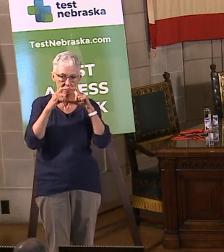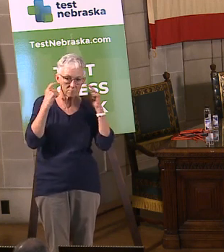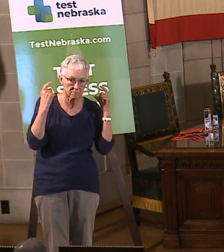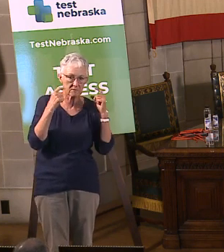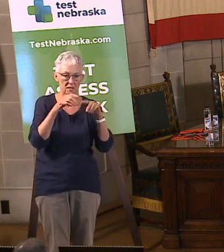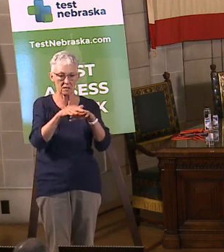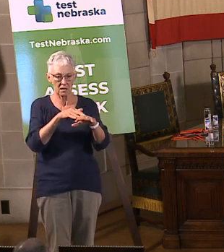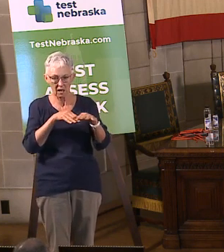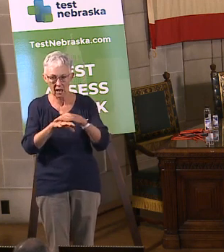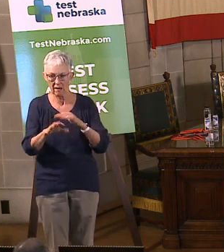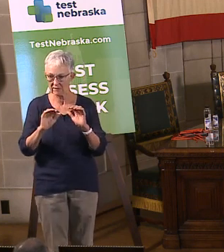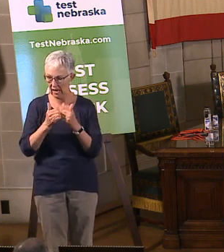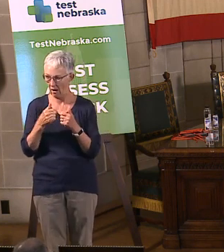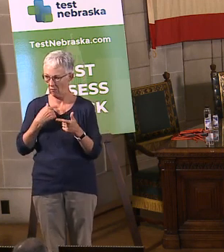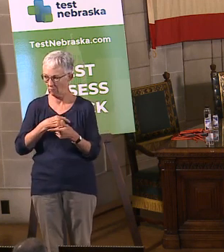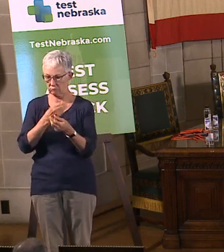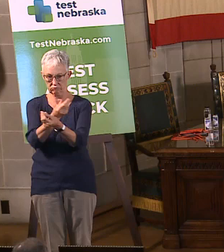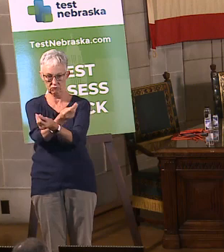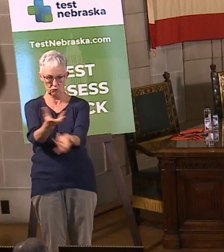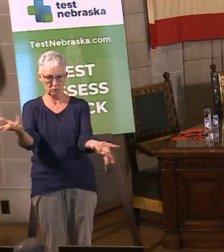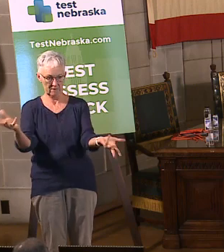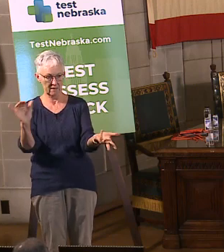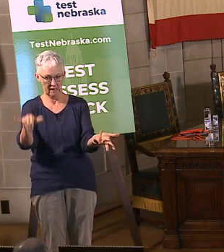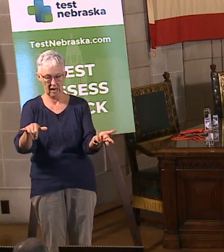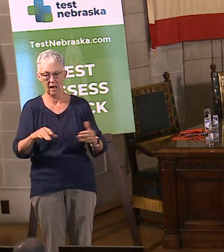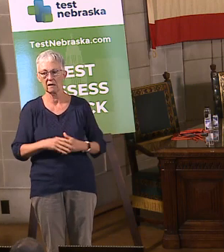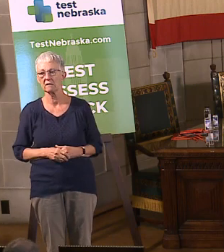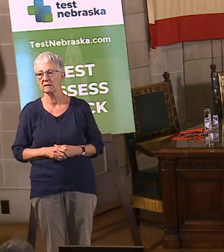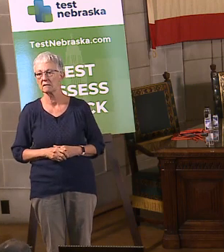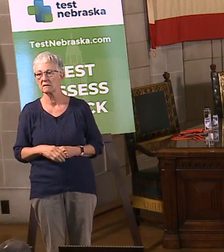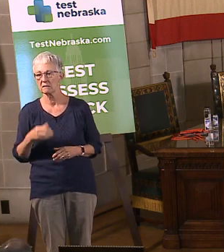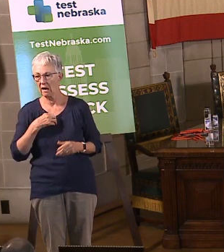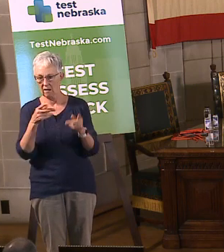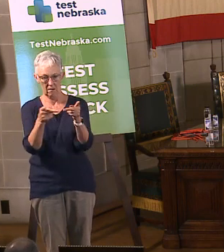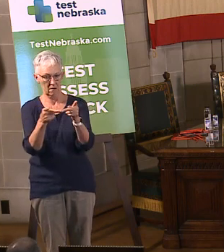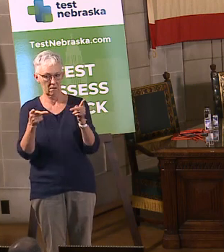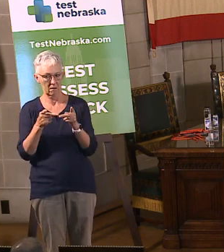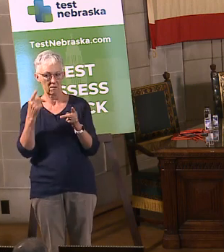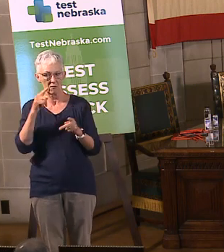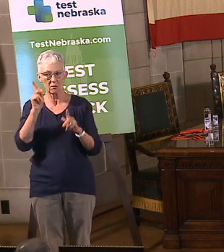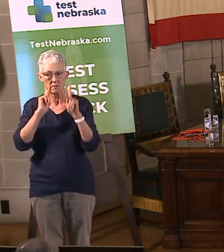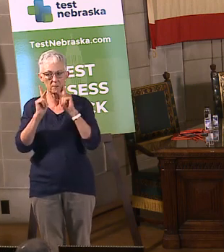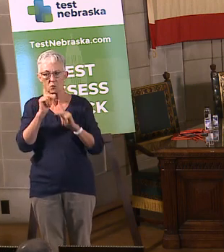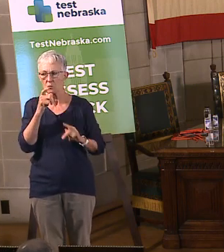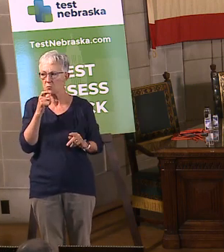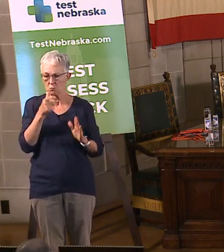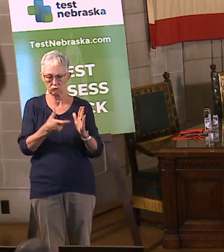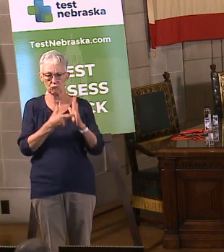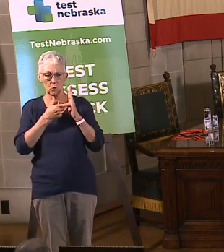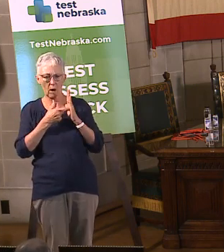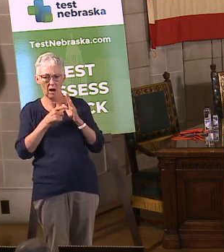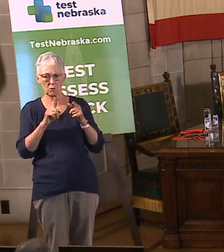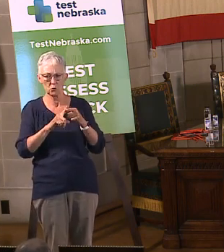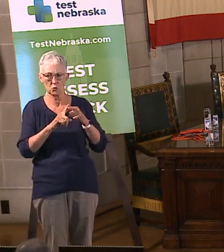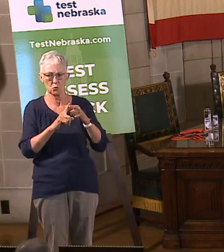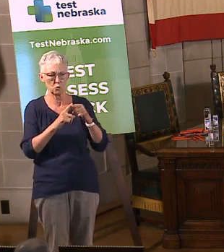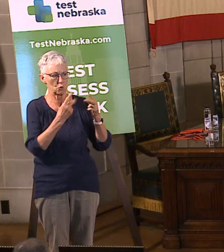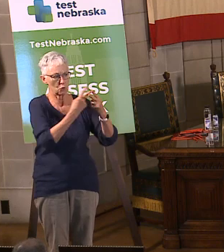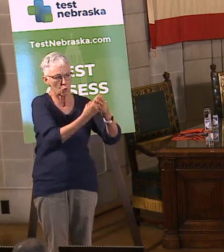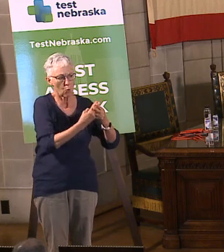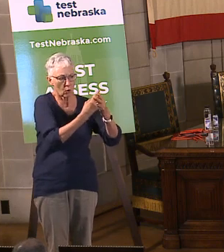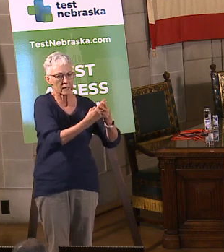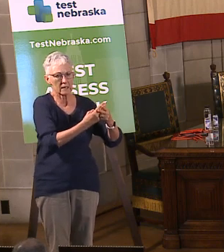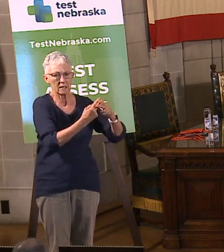that. We've got quarantine space available for folks to be able to isolate, quarantine, convalesce, and so